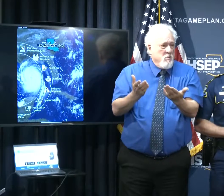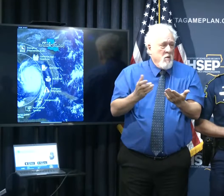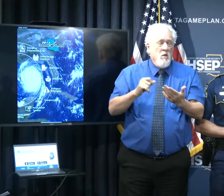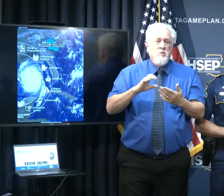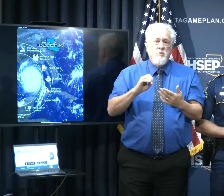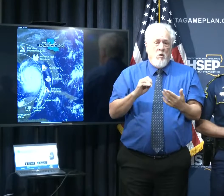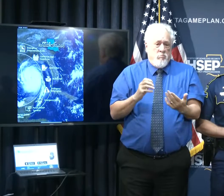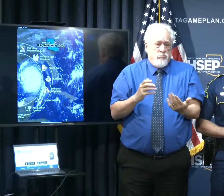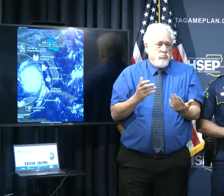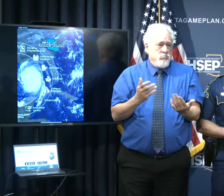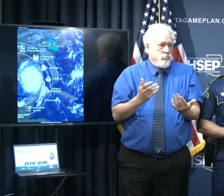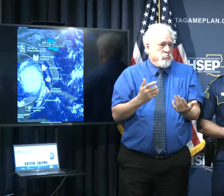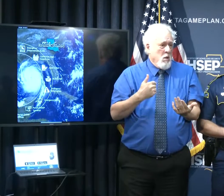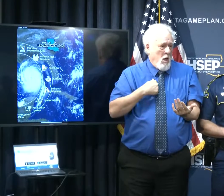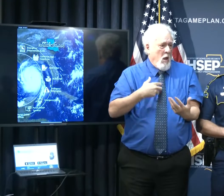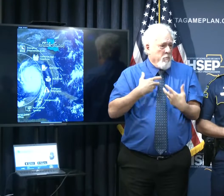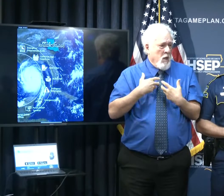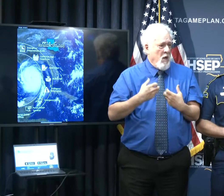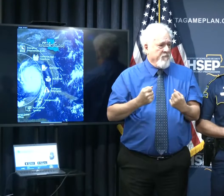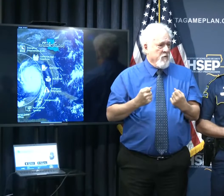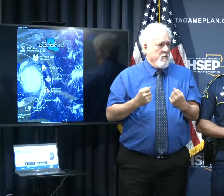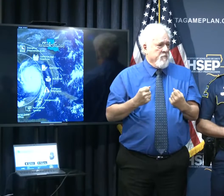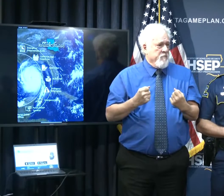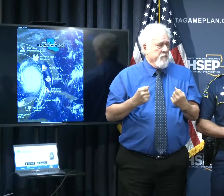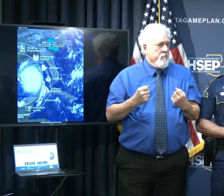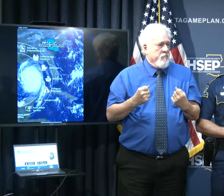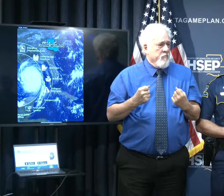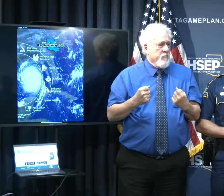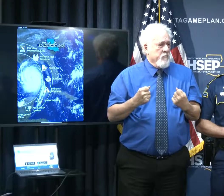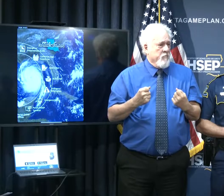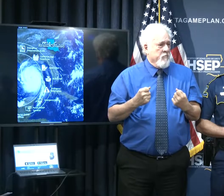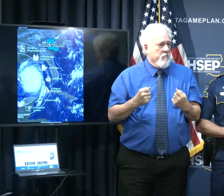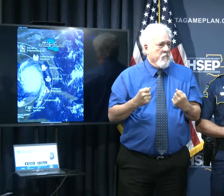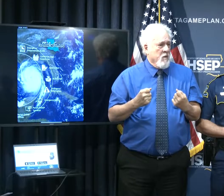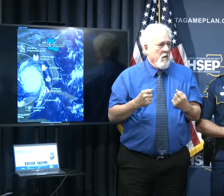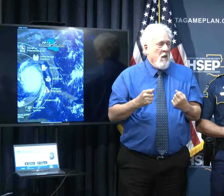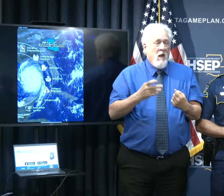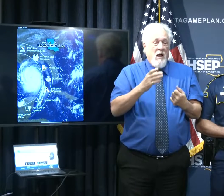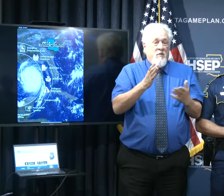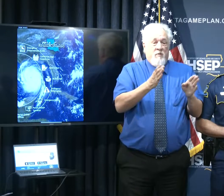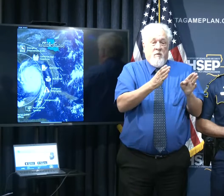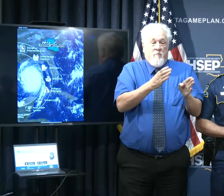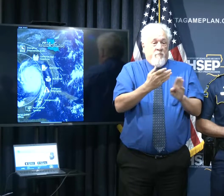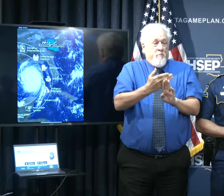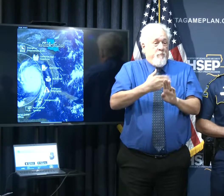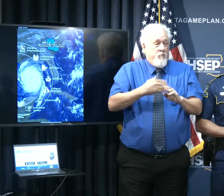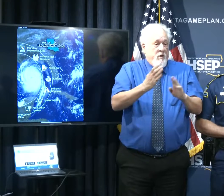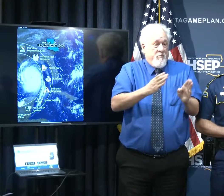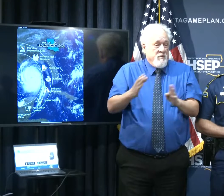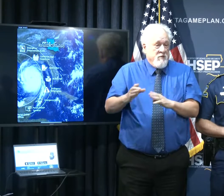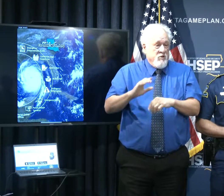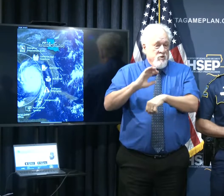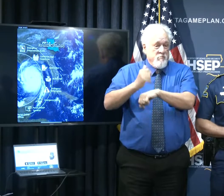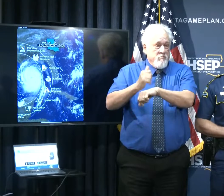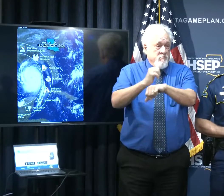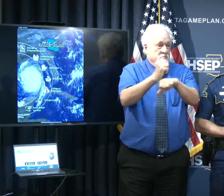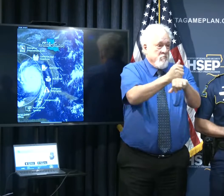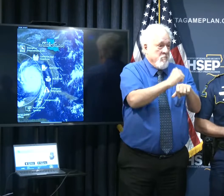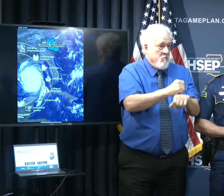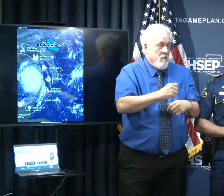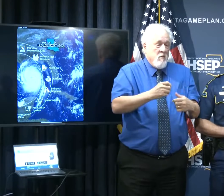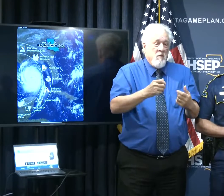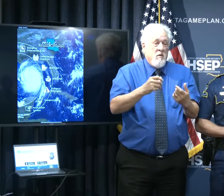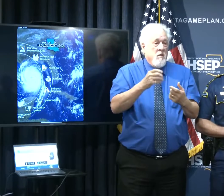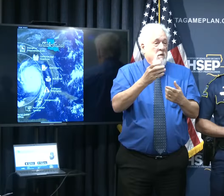so I'm very confident that the pre-positioning asset map that we have is going to